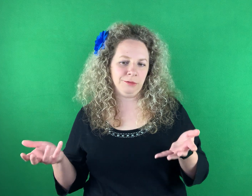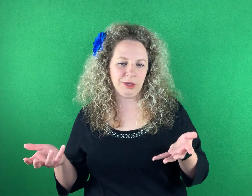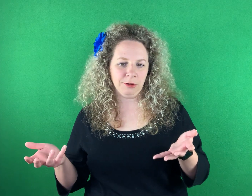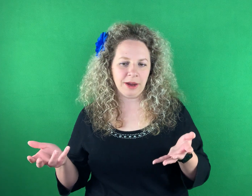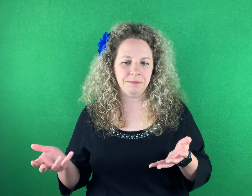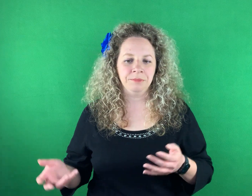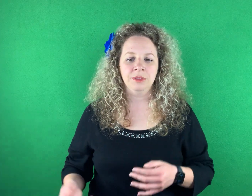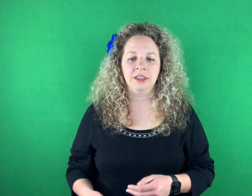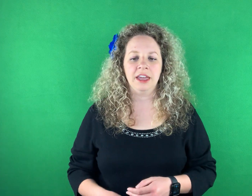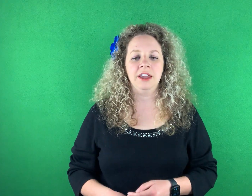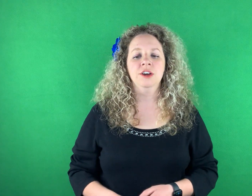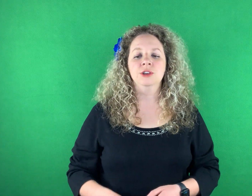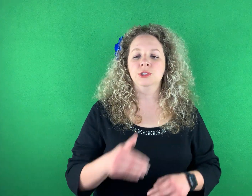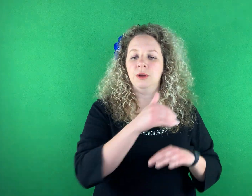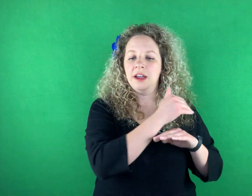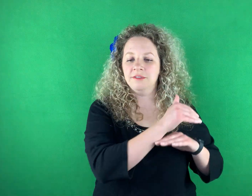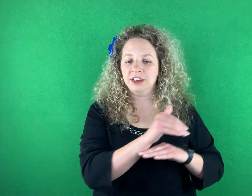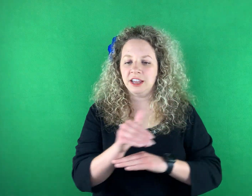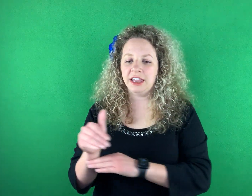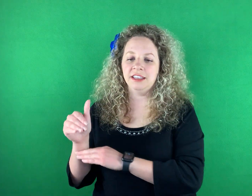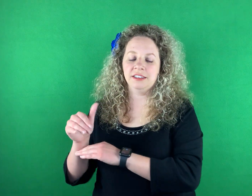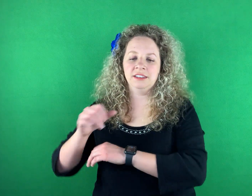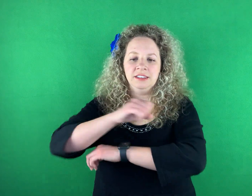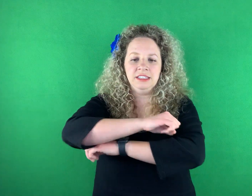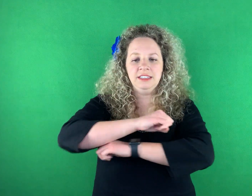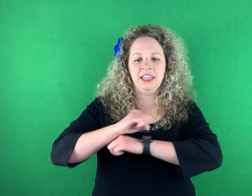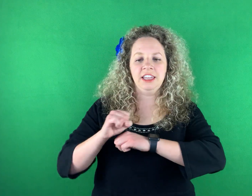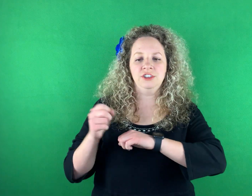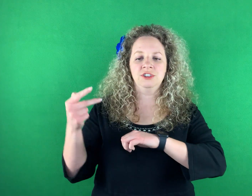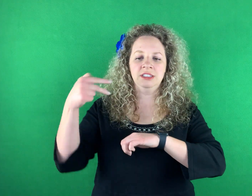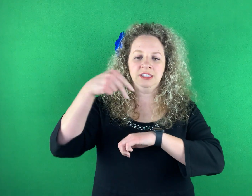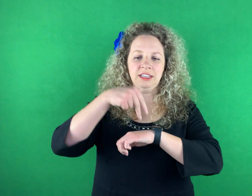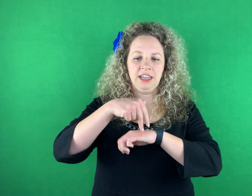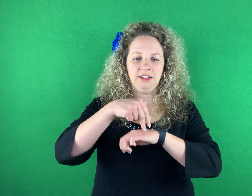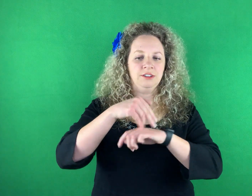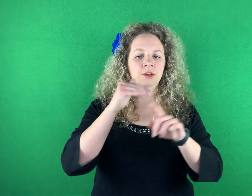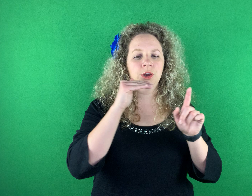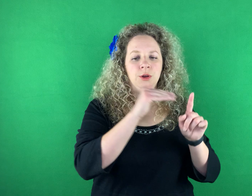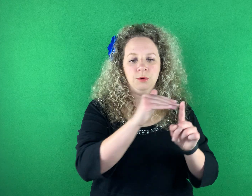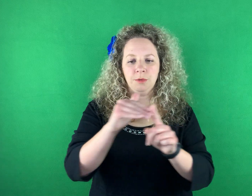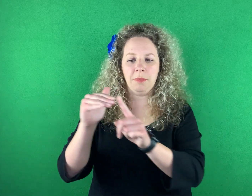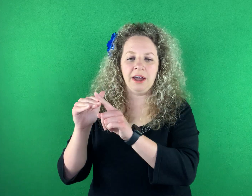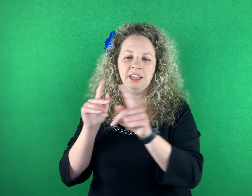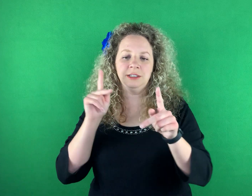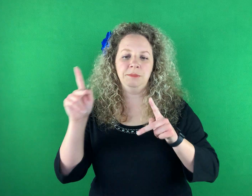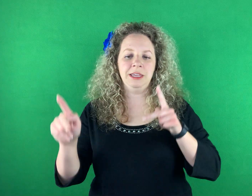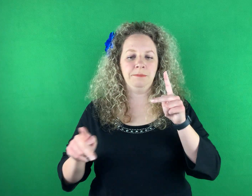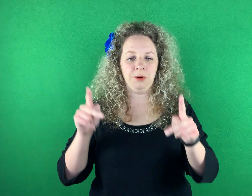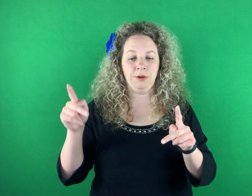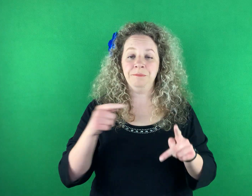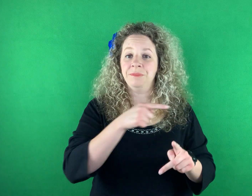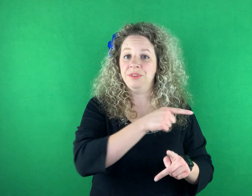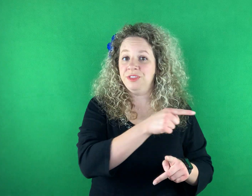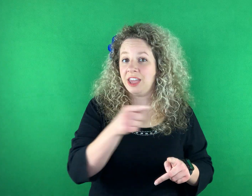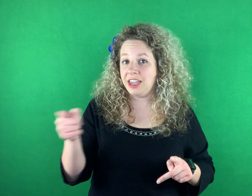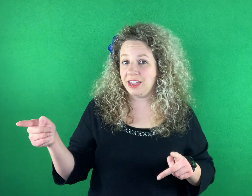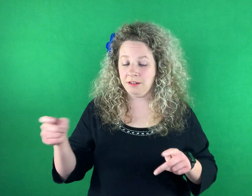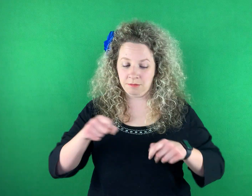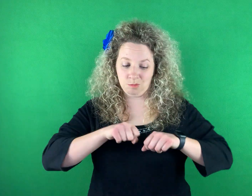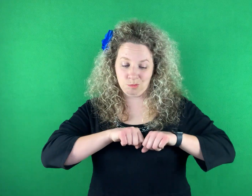all right. Okay, so every night, stage, stand, remind people they